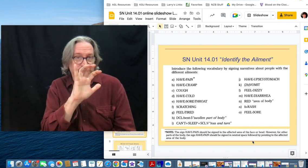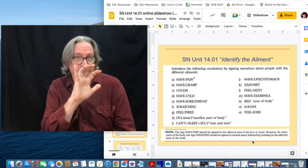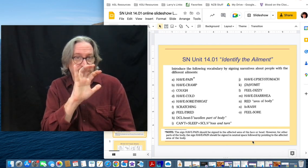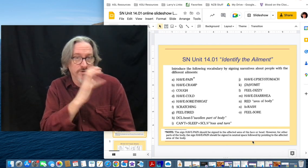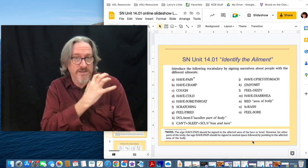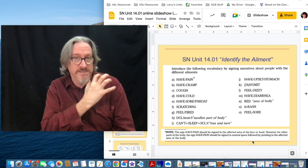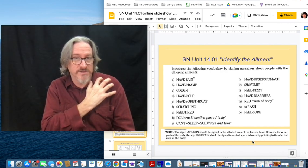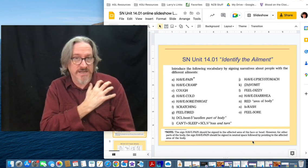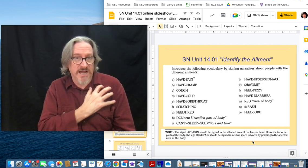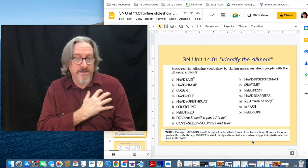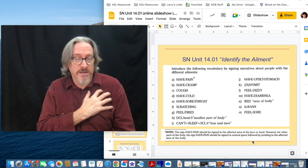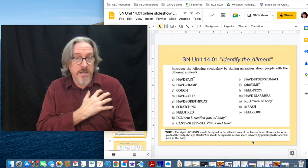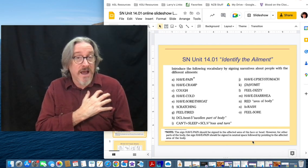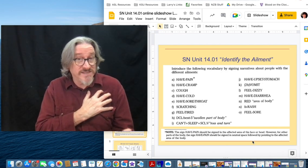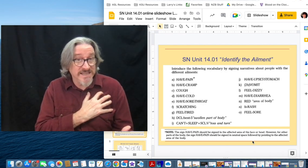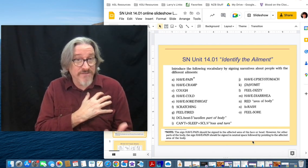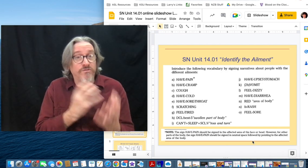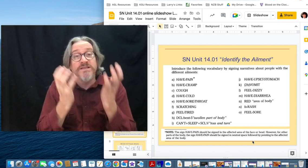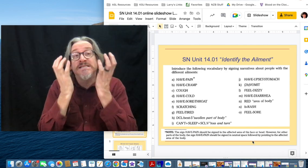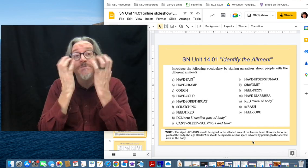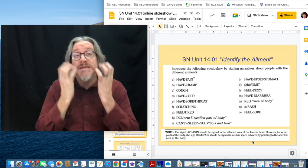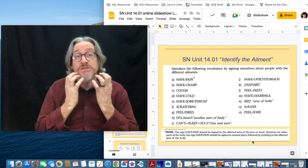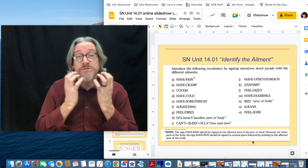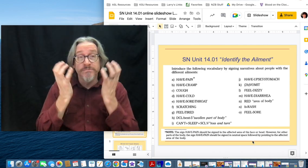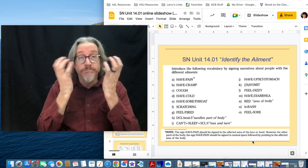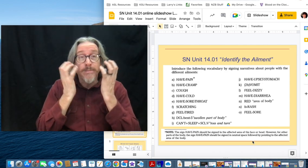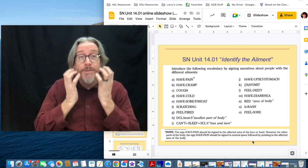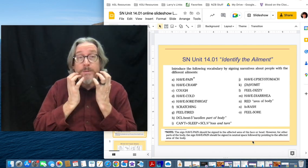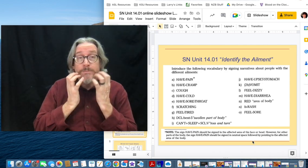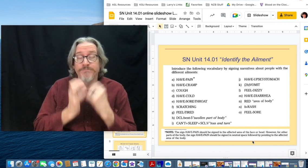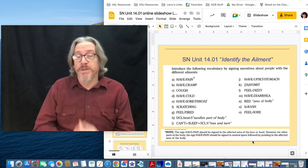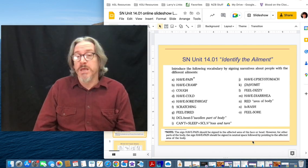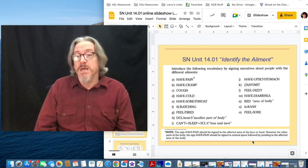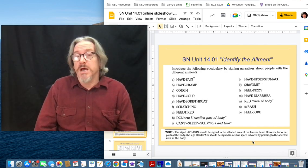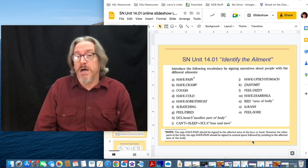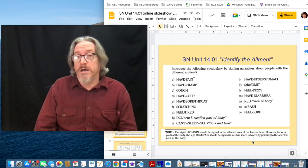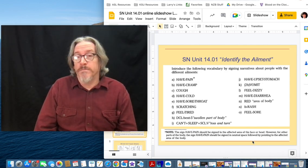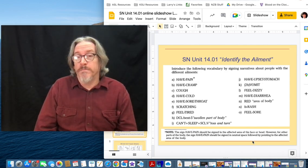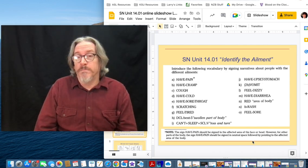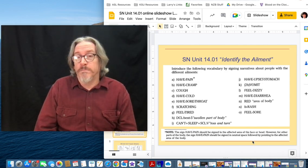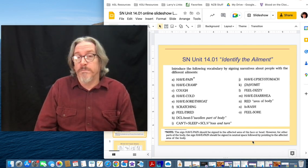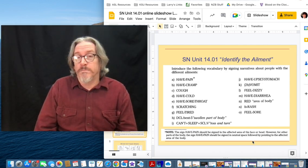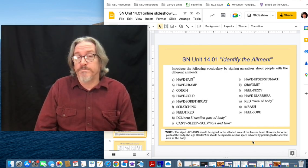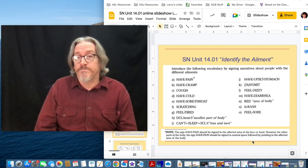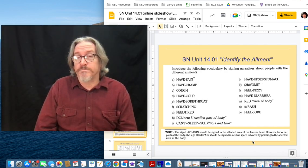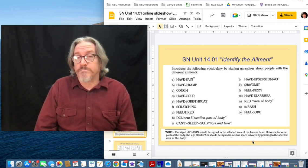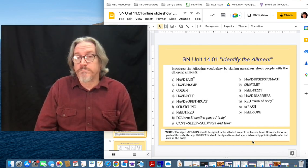if each one of these is a dot. I've seen that. This is measles. And